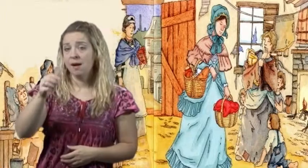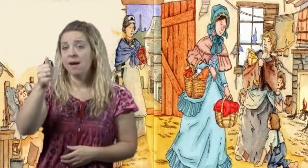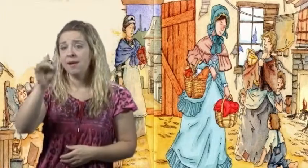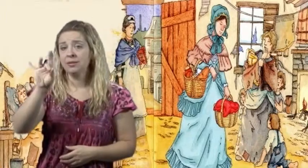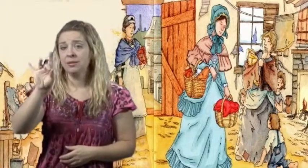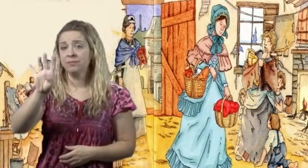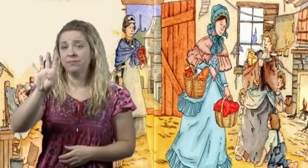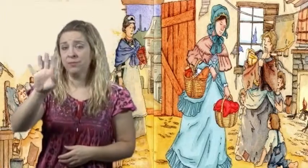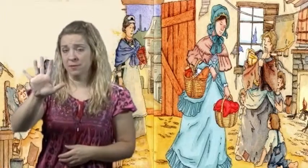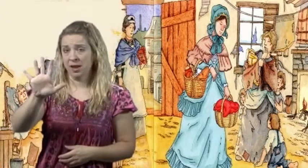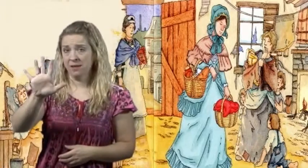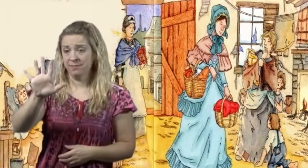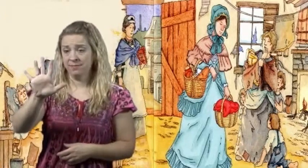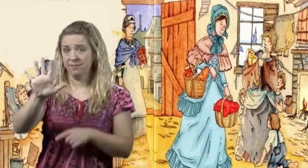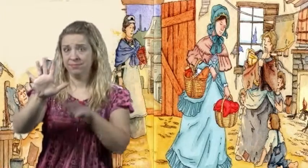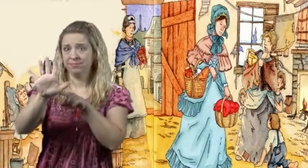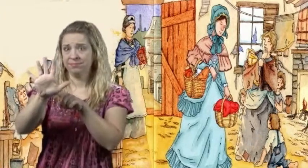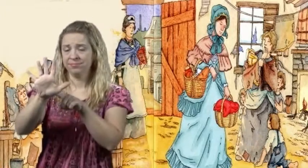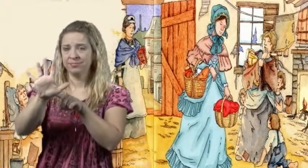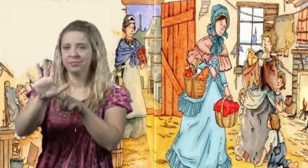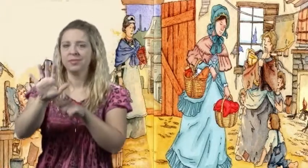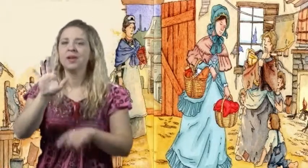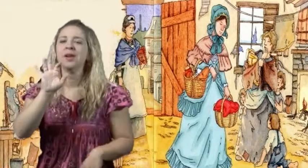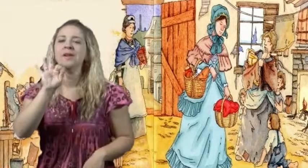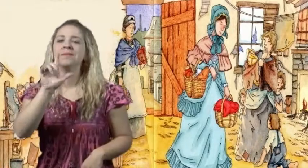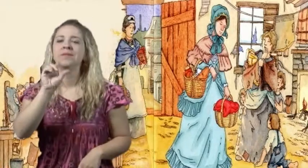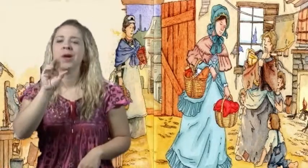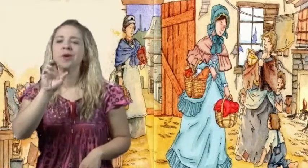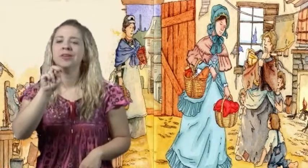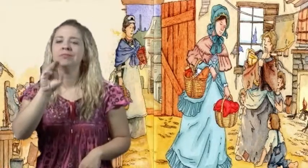In December 1845, she told this to her parents.